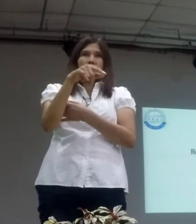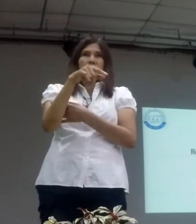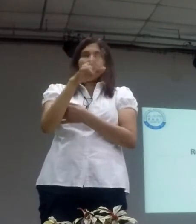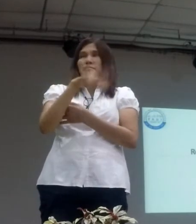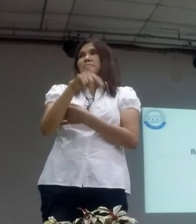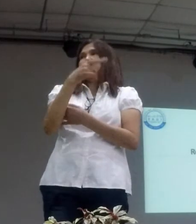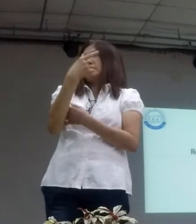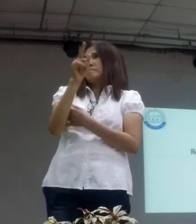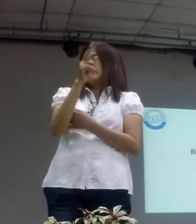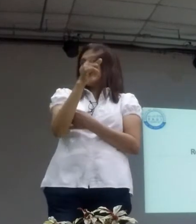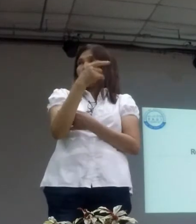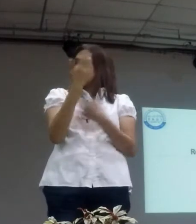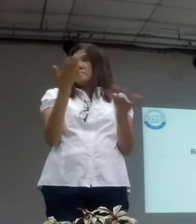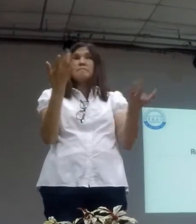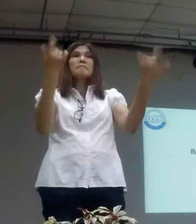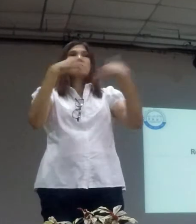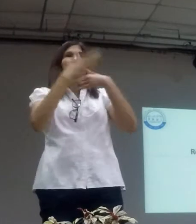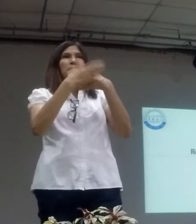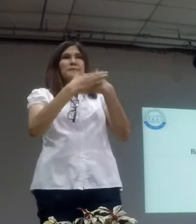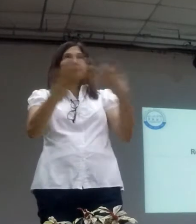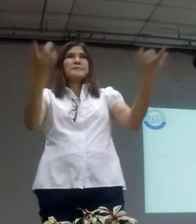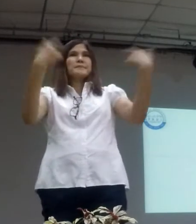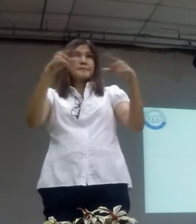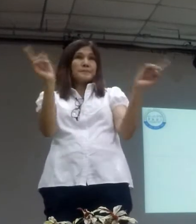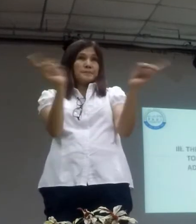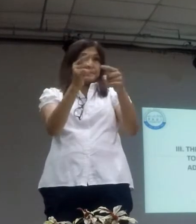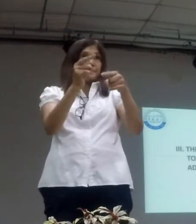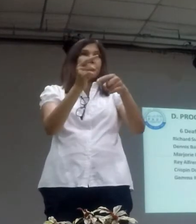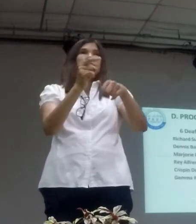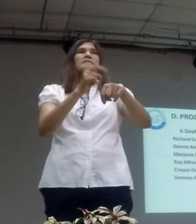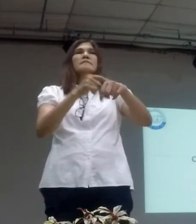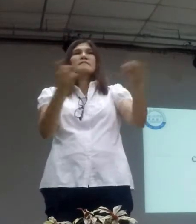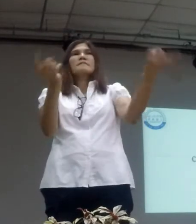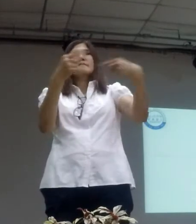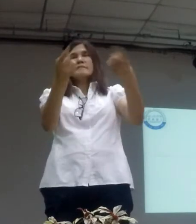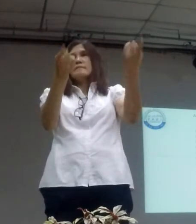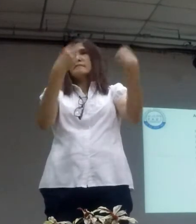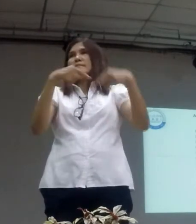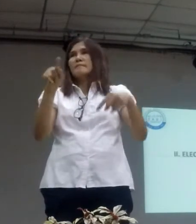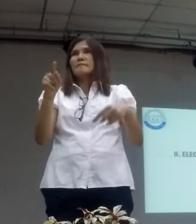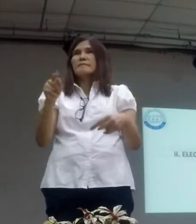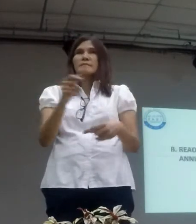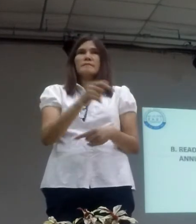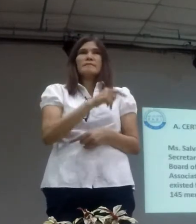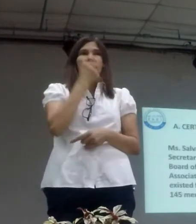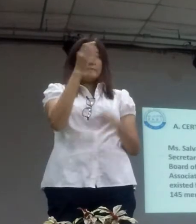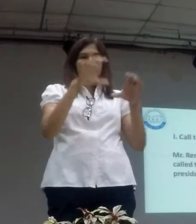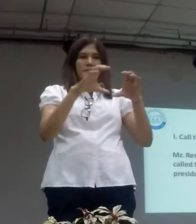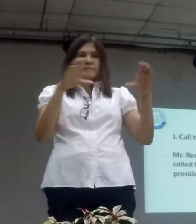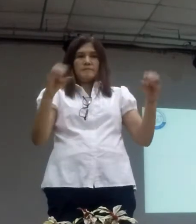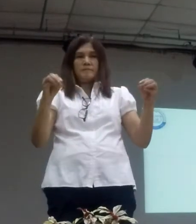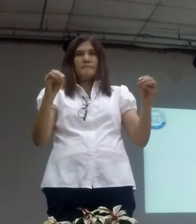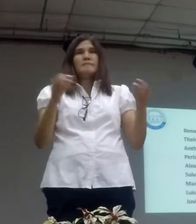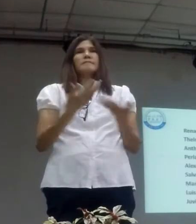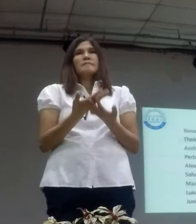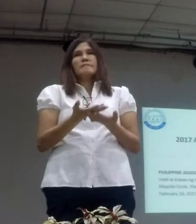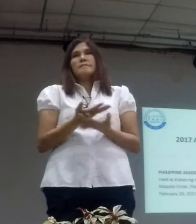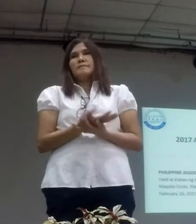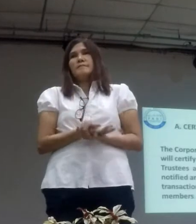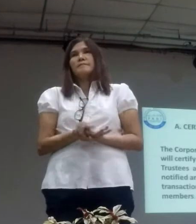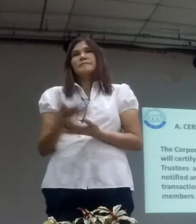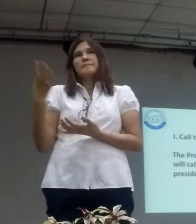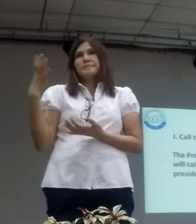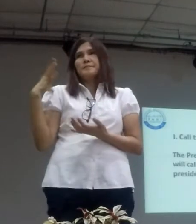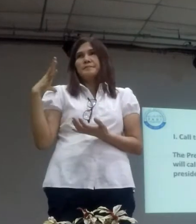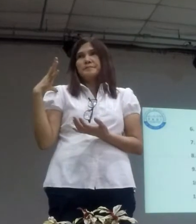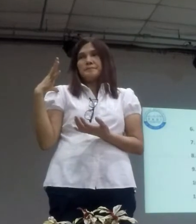resume. I hope the lunch will come in a short while. We have a packed lunch, so let's just wait for a while,